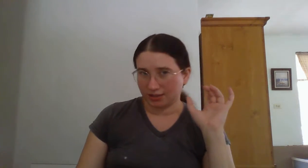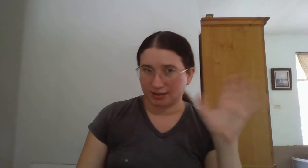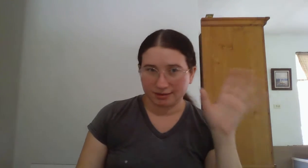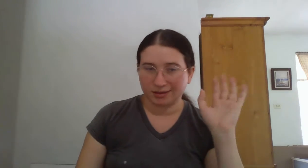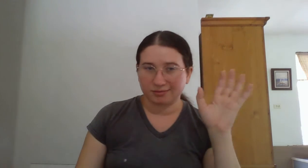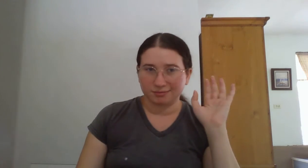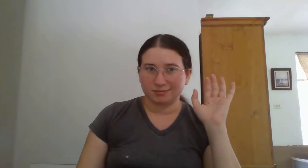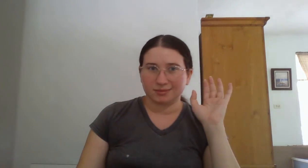his